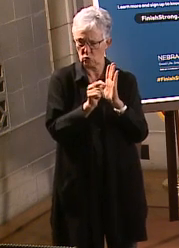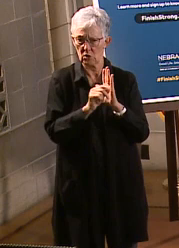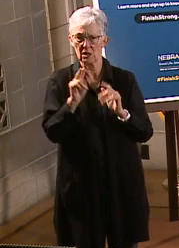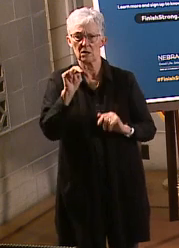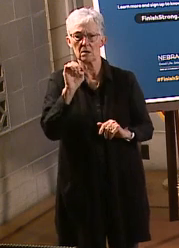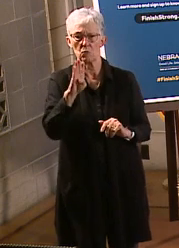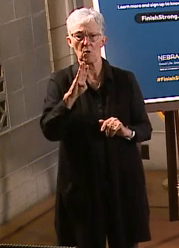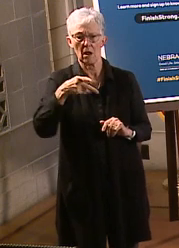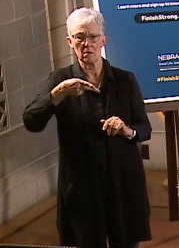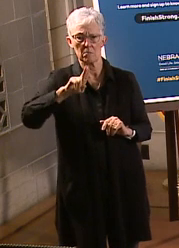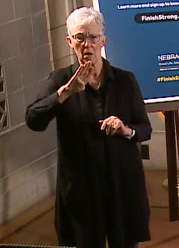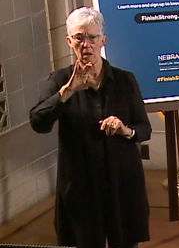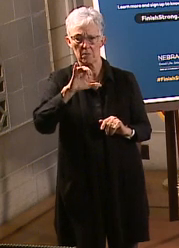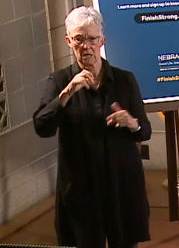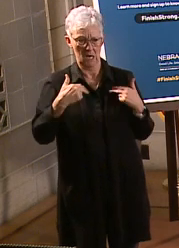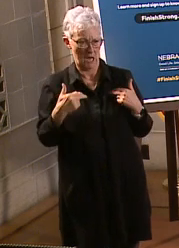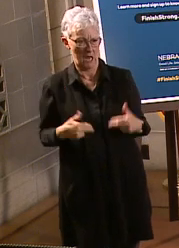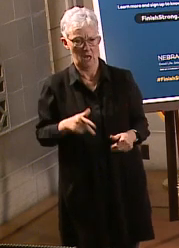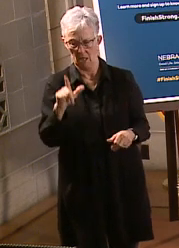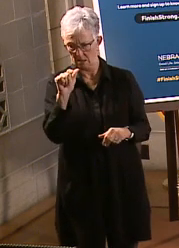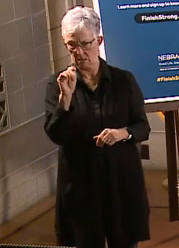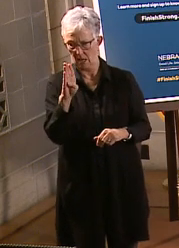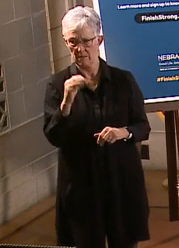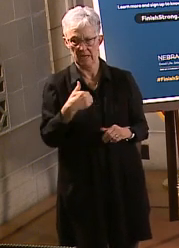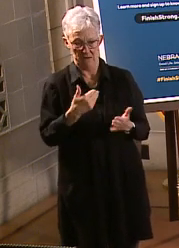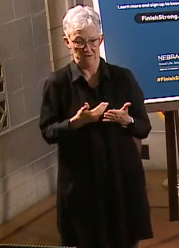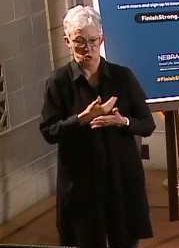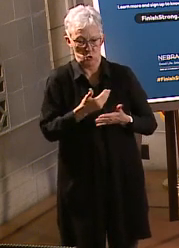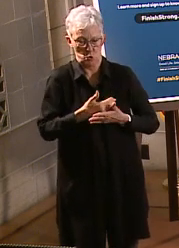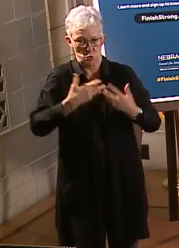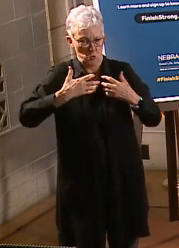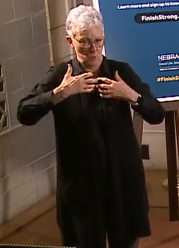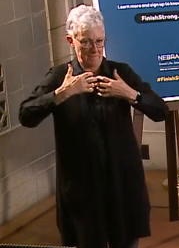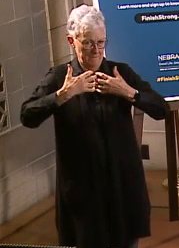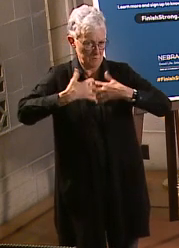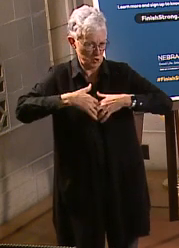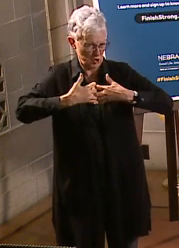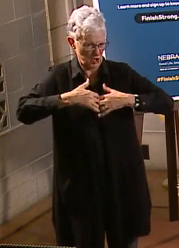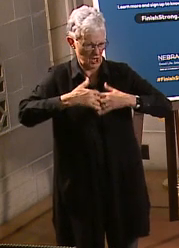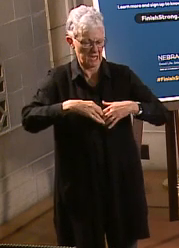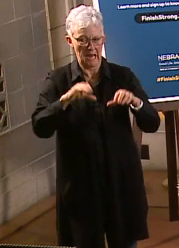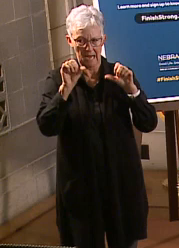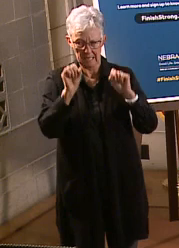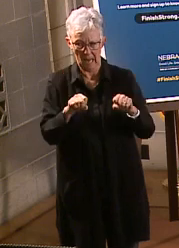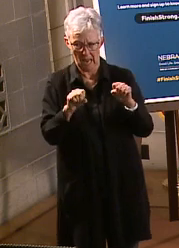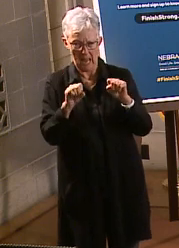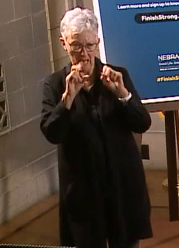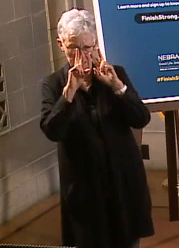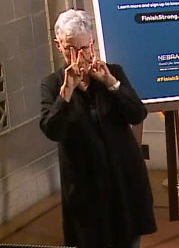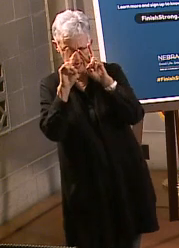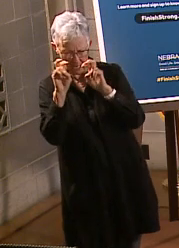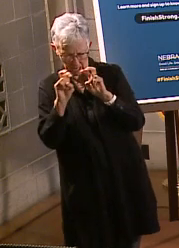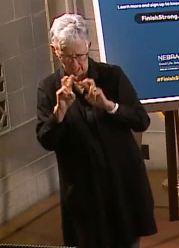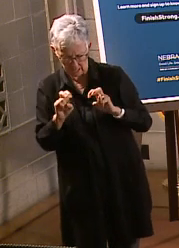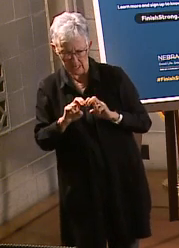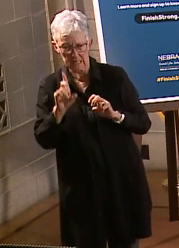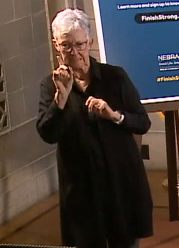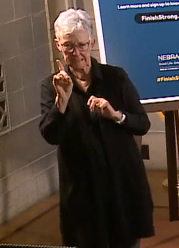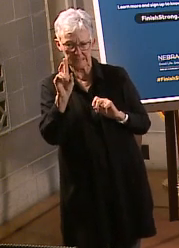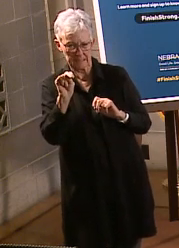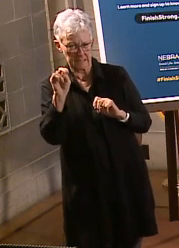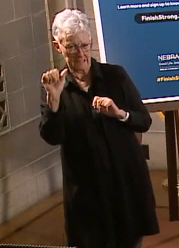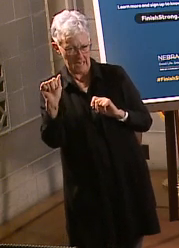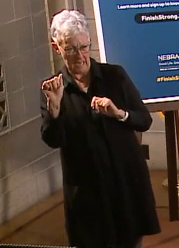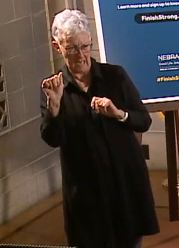Lab has a new machine to do the gene sequencing. You have to actually sequence the DNA to actually know if it's one of these new strains